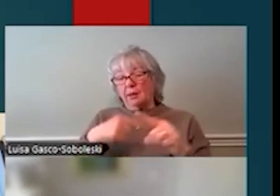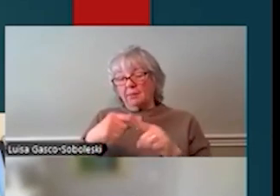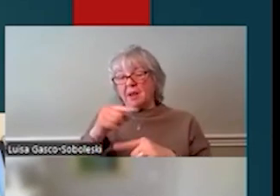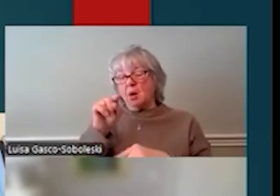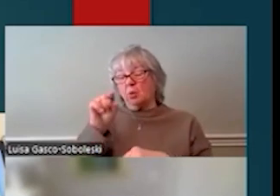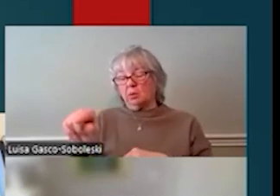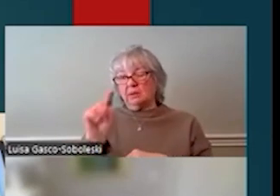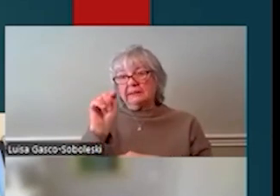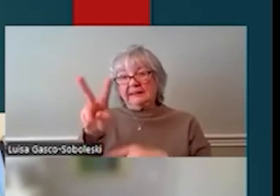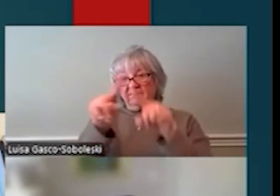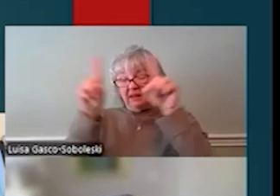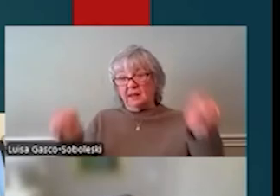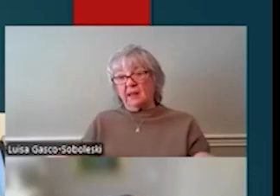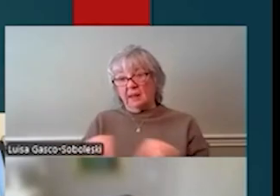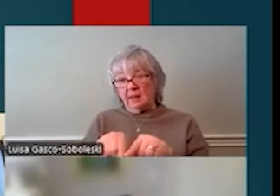have.